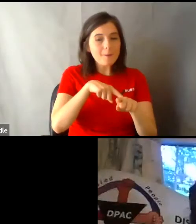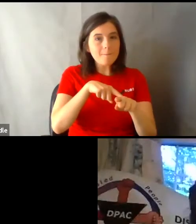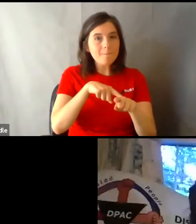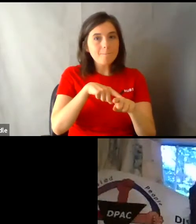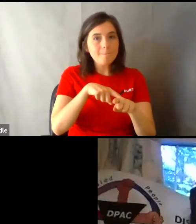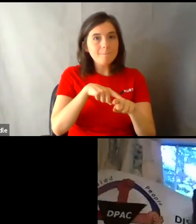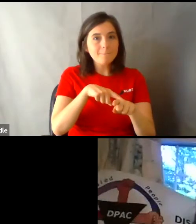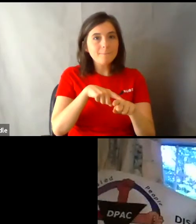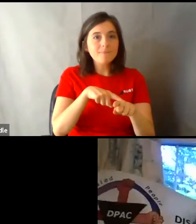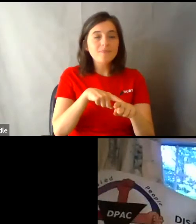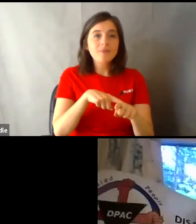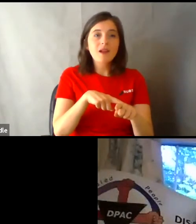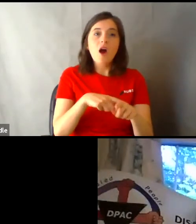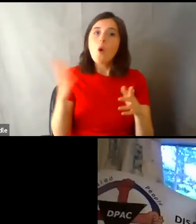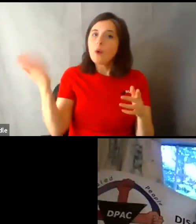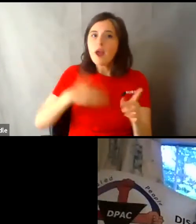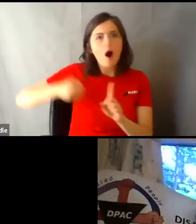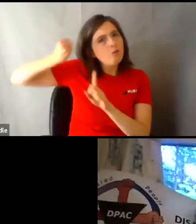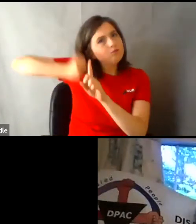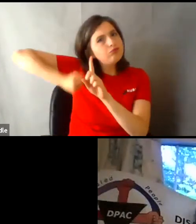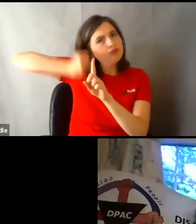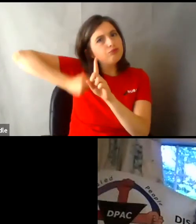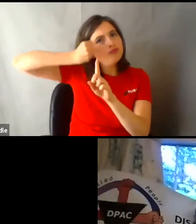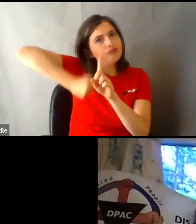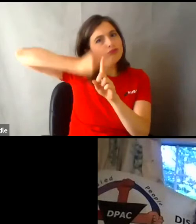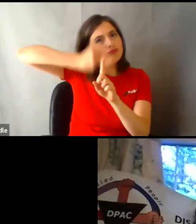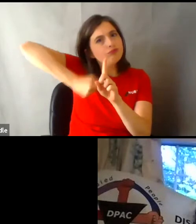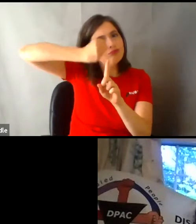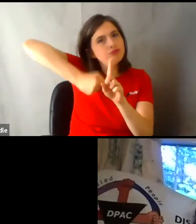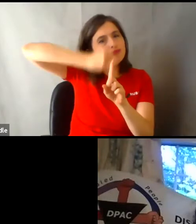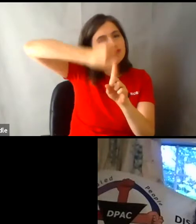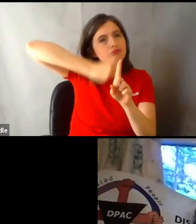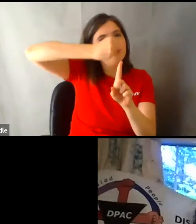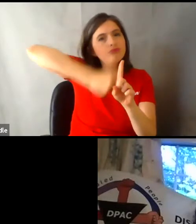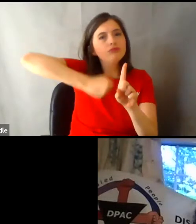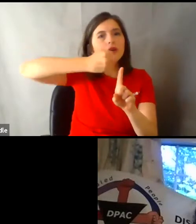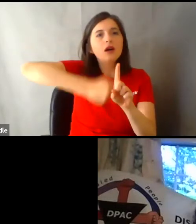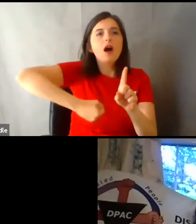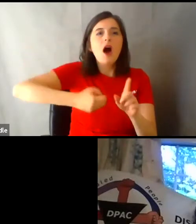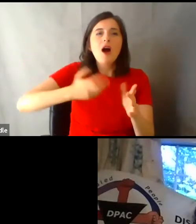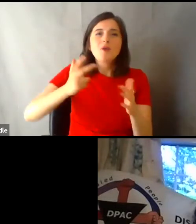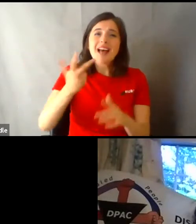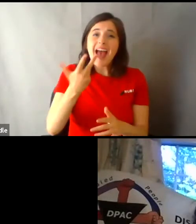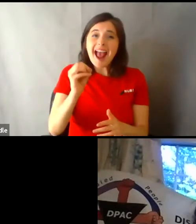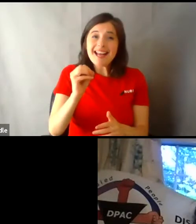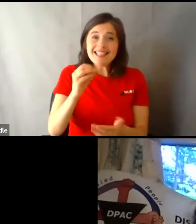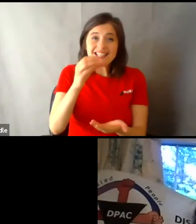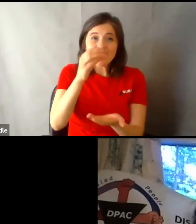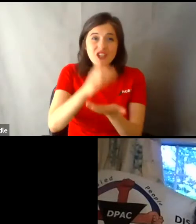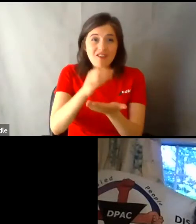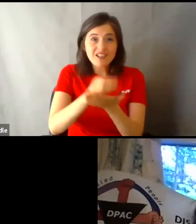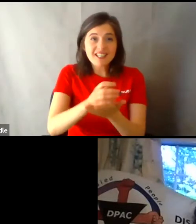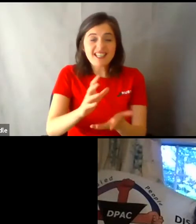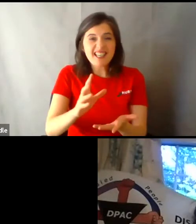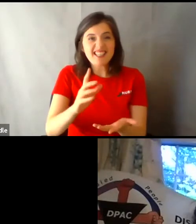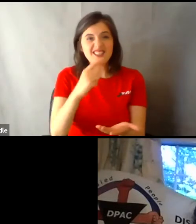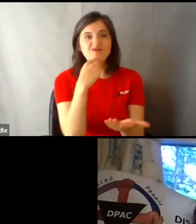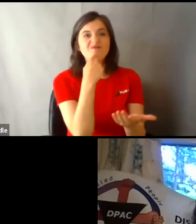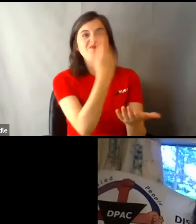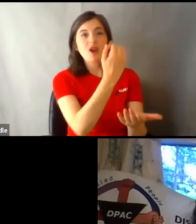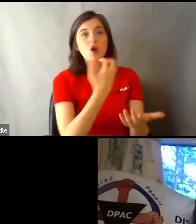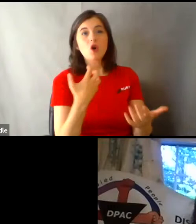incessant campaigning by all of us, a consortium of 80 charities lodged complaints to the advertising standards,